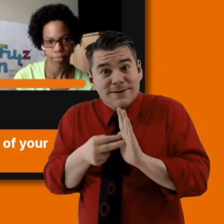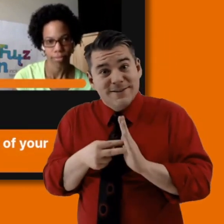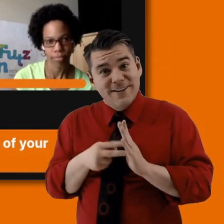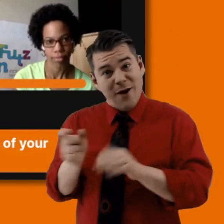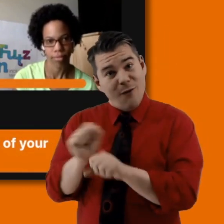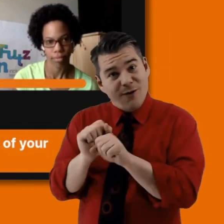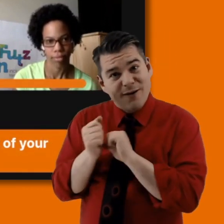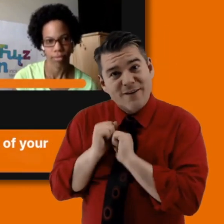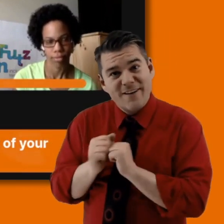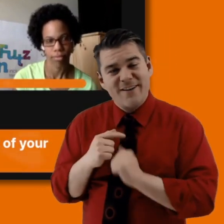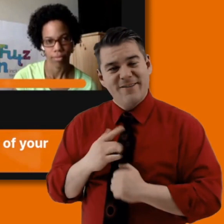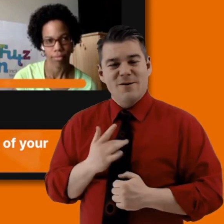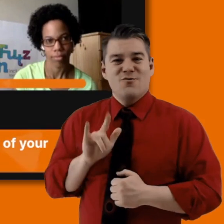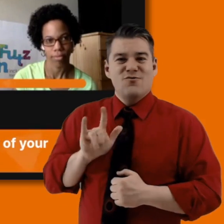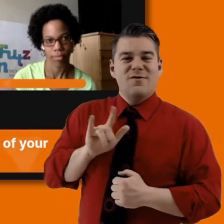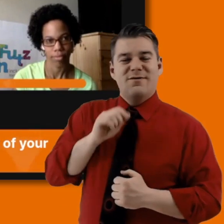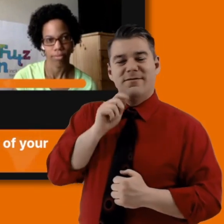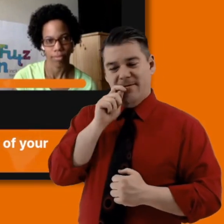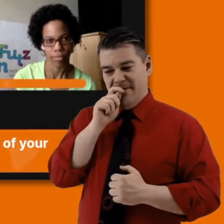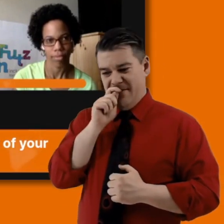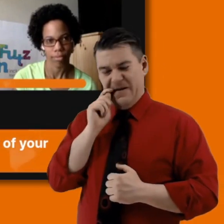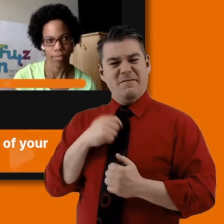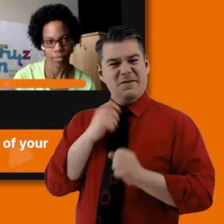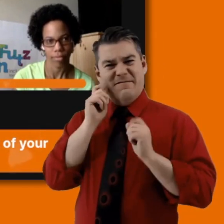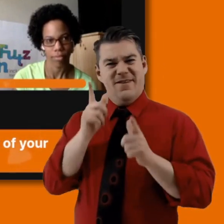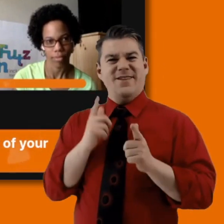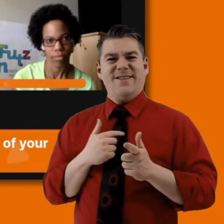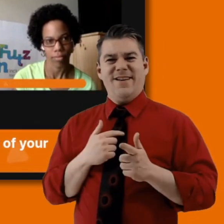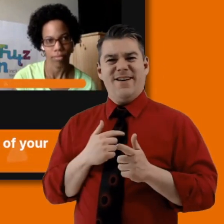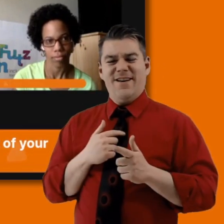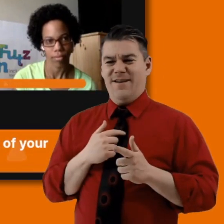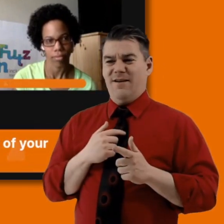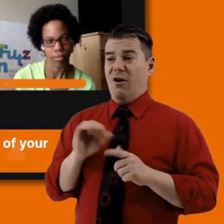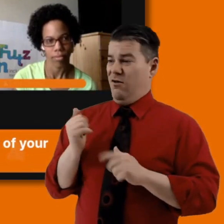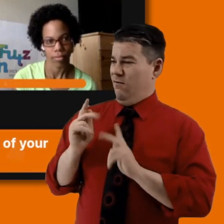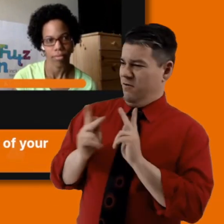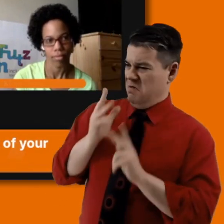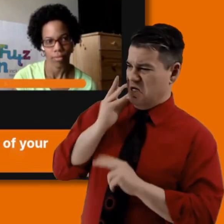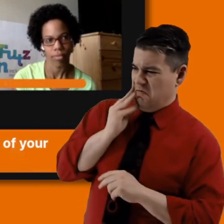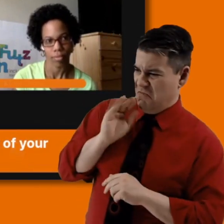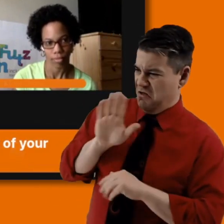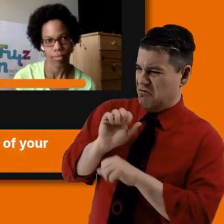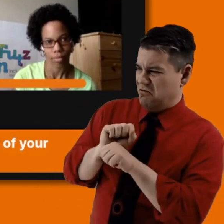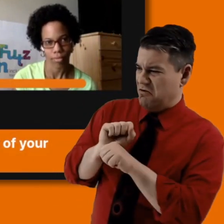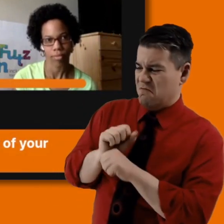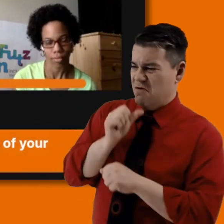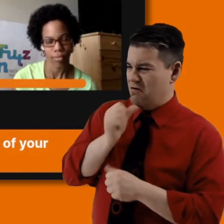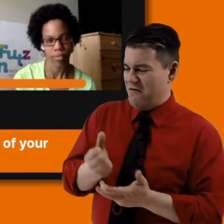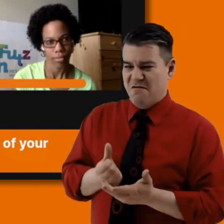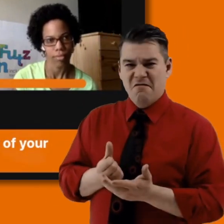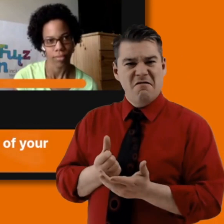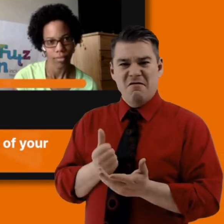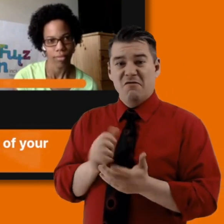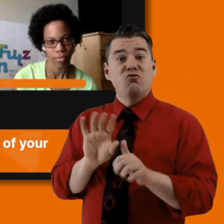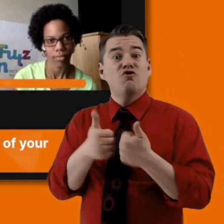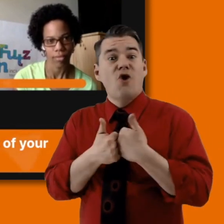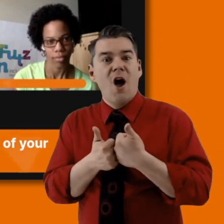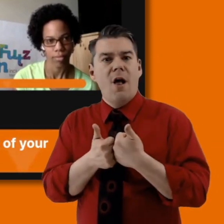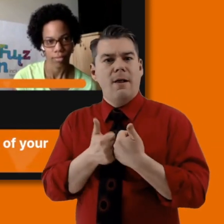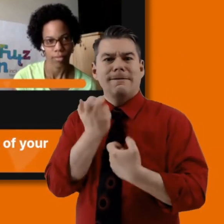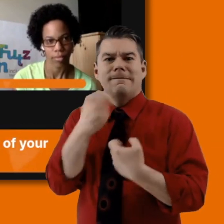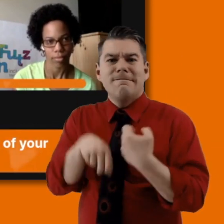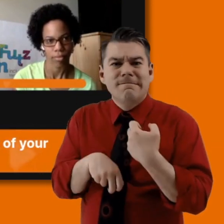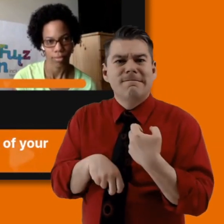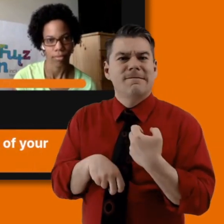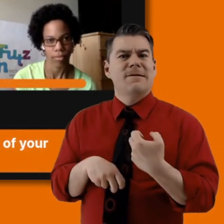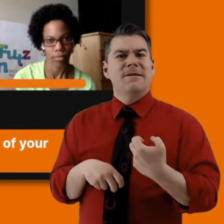surprised sometimes when I think about, wow, I don't think other people are having this experience at their job. It's challenging, it's